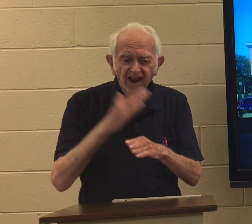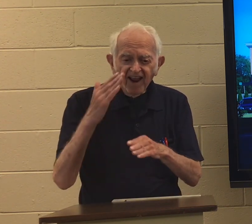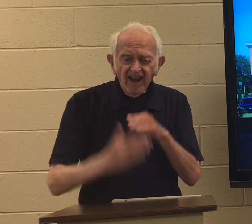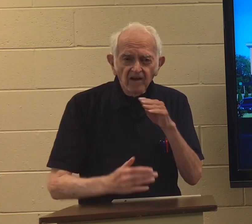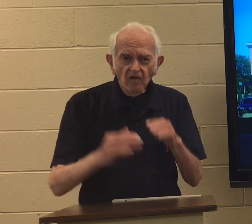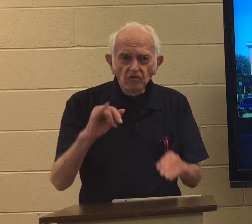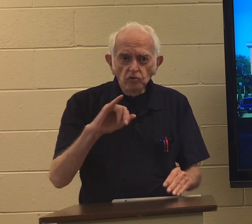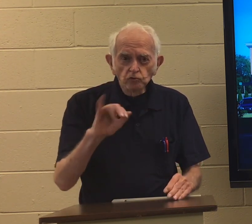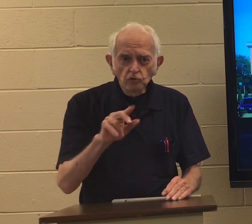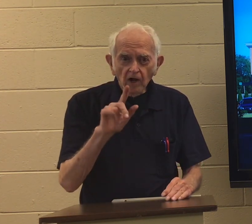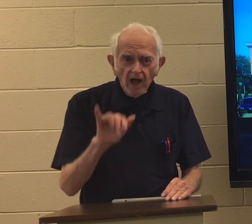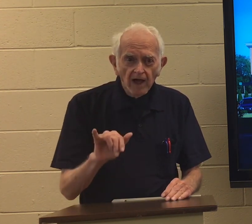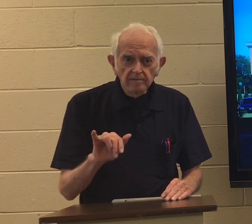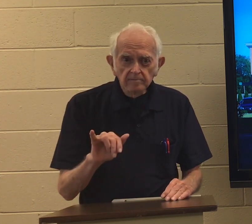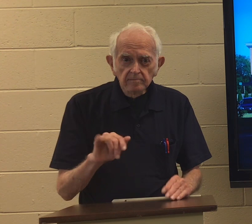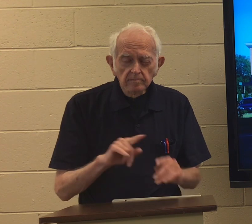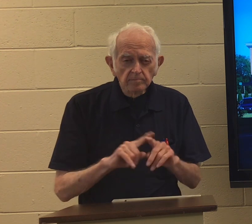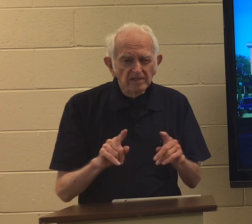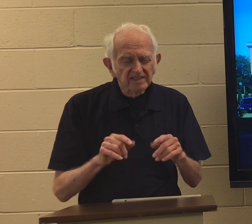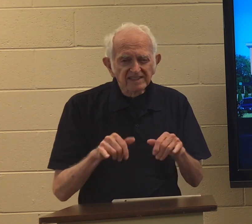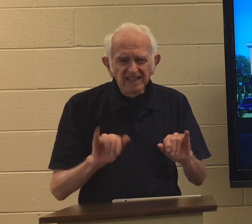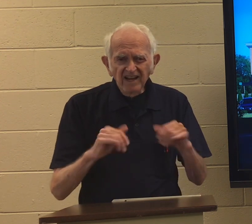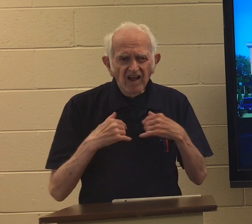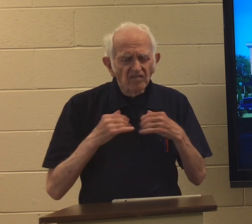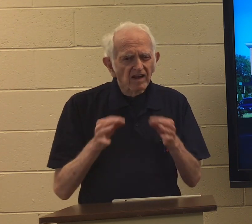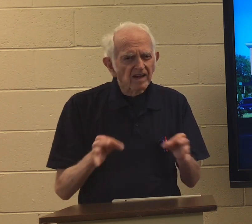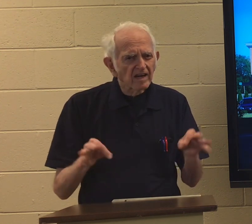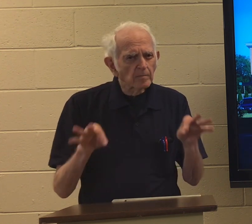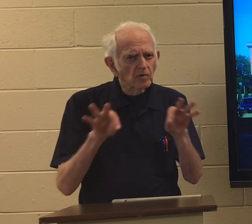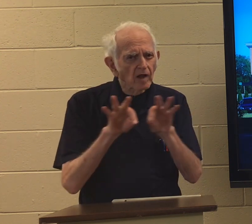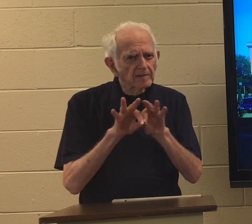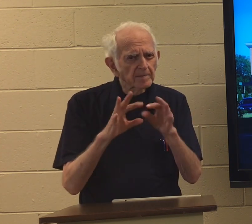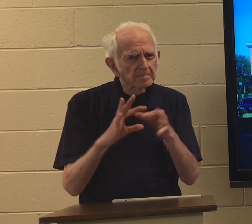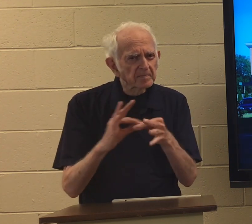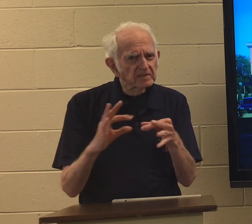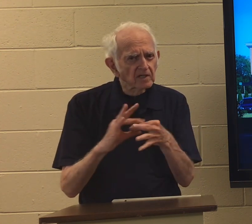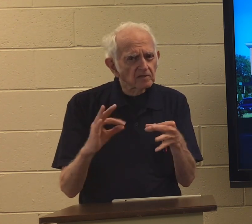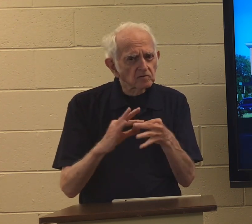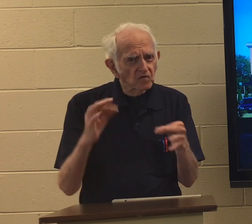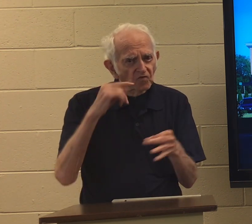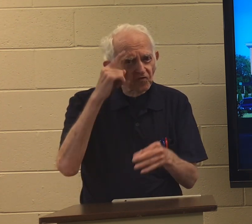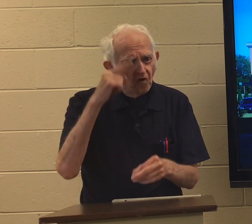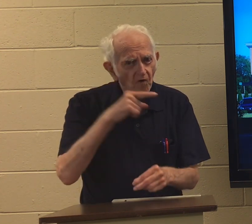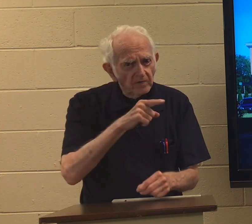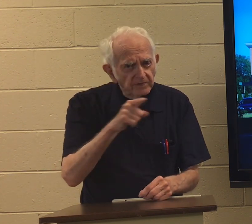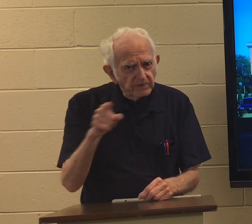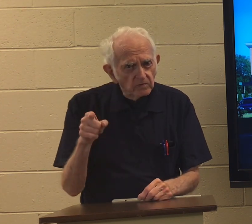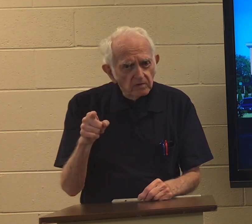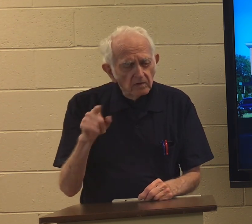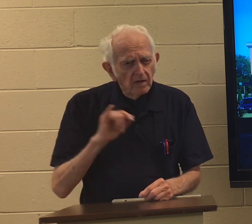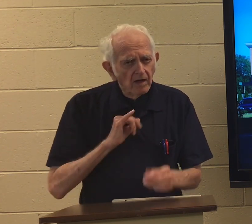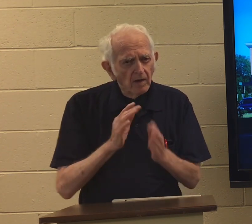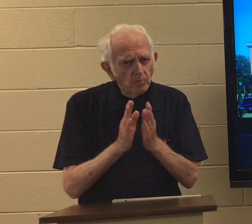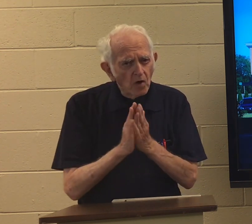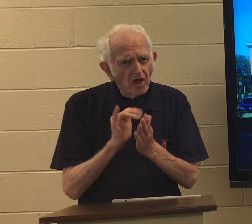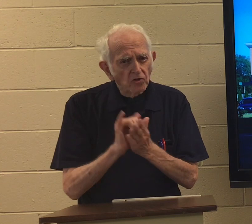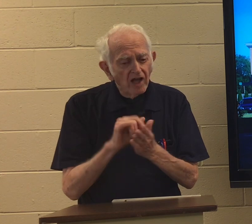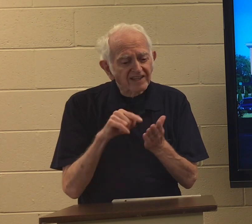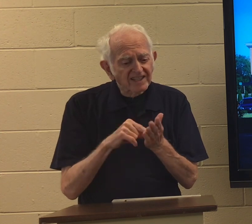We reached the end of July, but we still have an important message for you. I pray